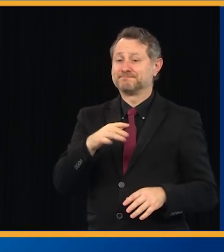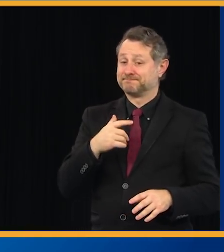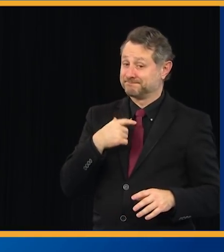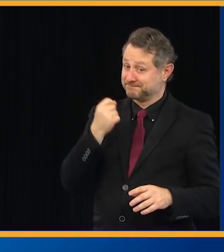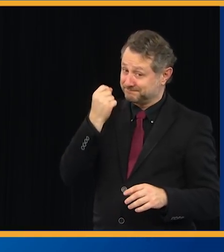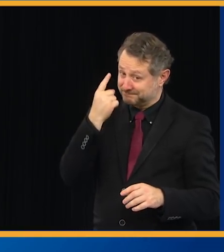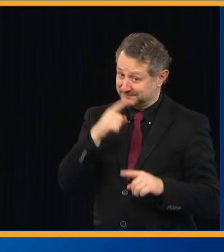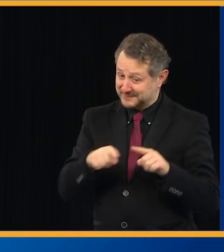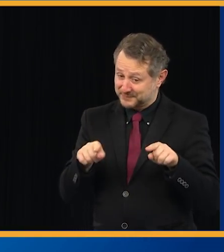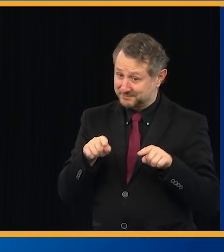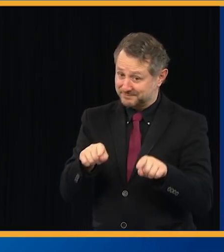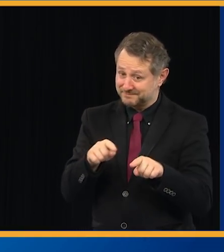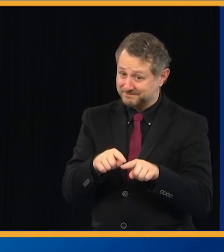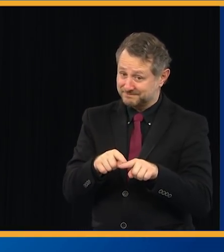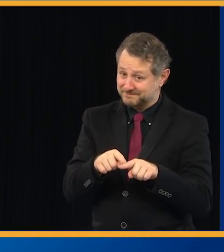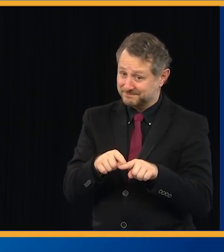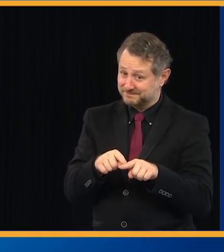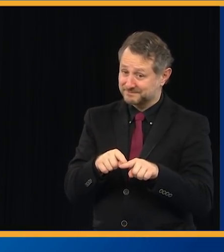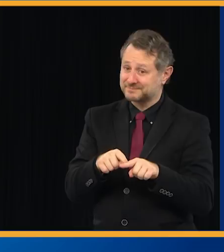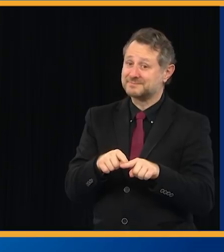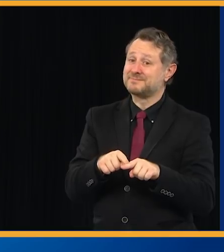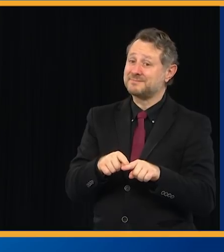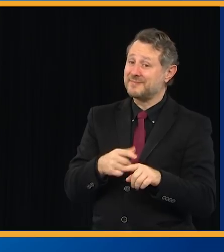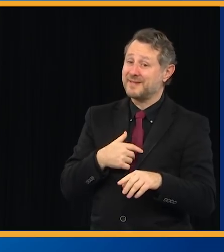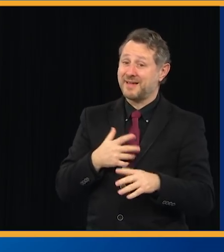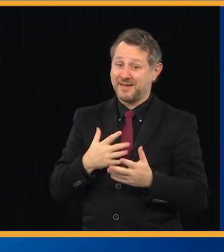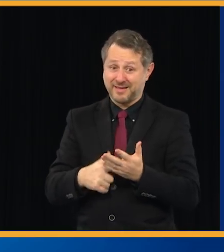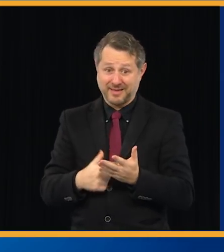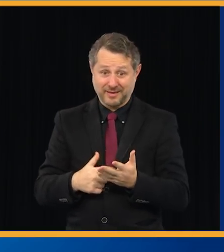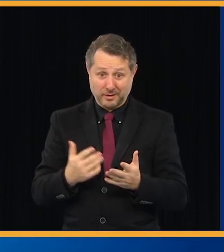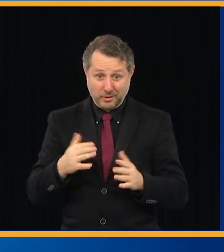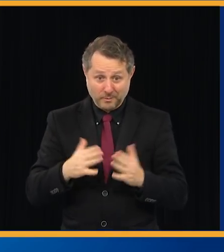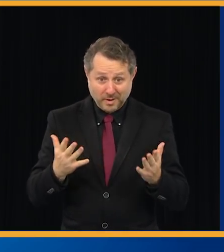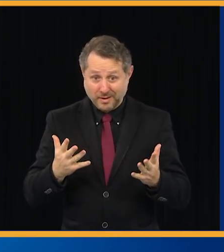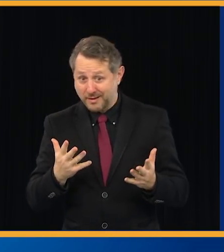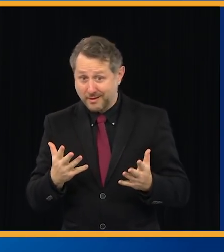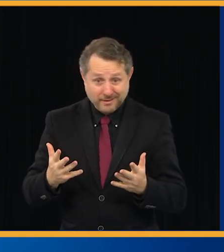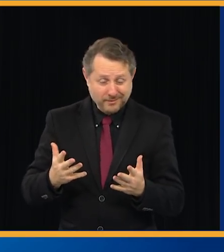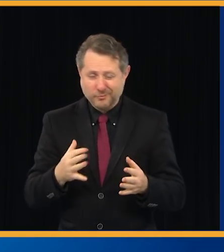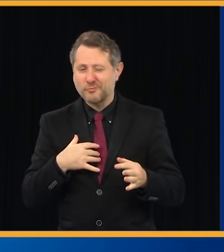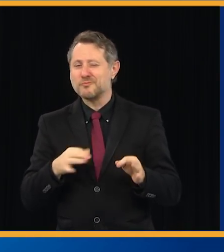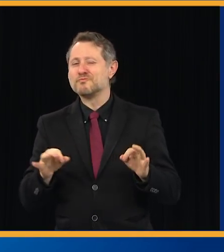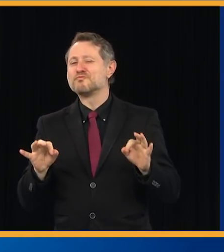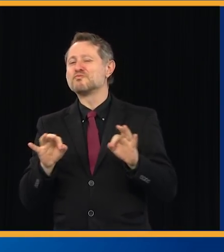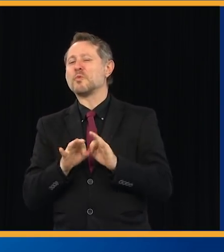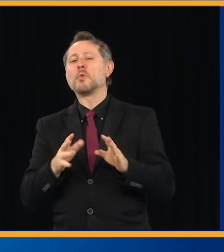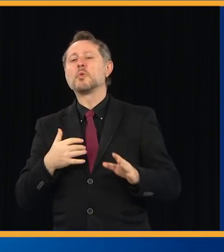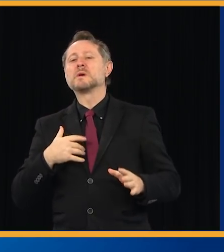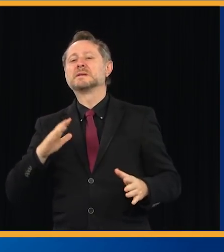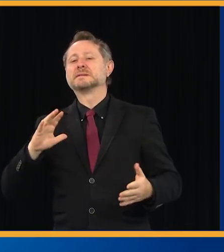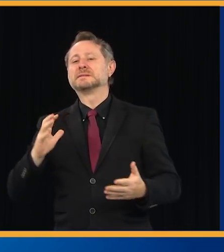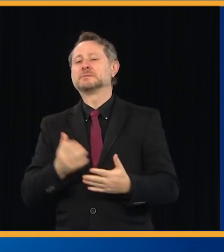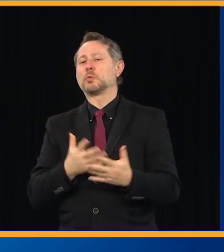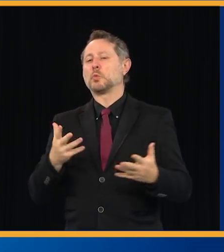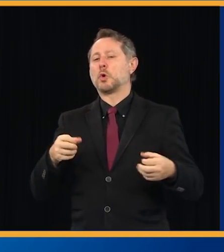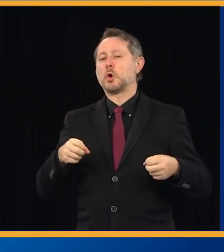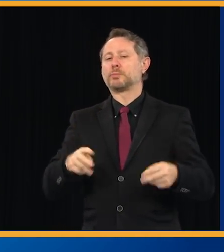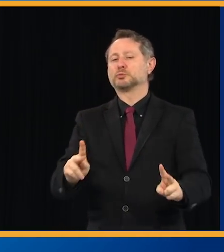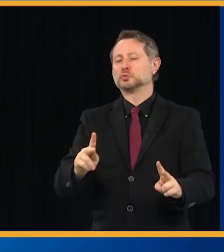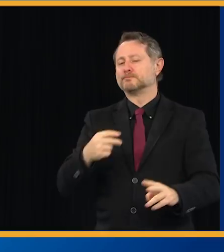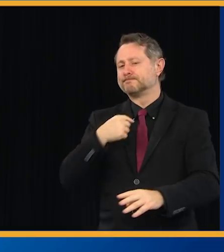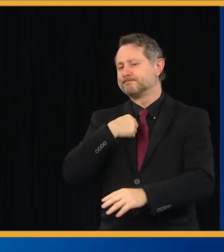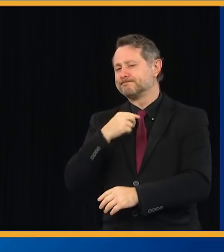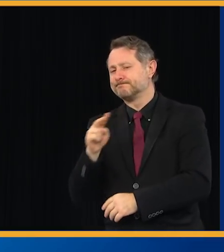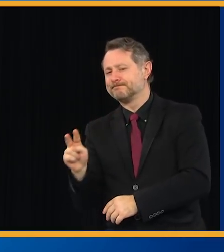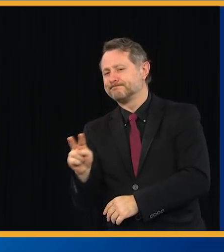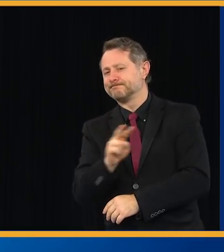we're going through this reopening exercise, I want to make sure we don't miss the opportunity in the moment. And the opportunity in the moment is that we